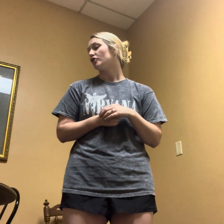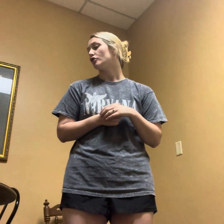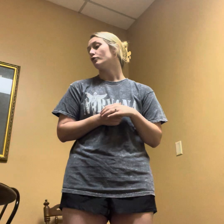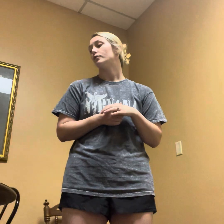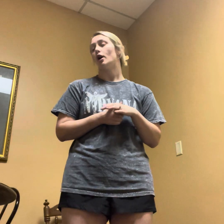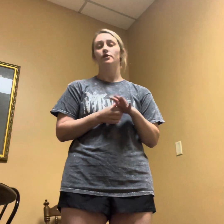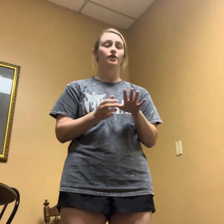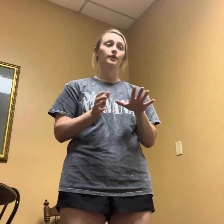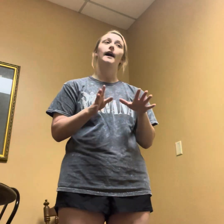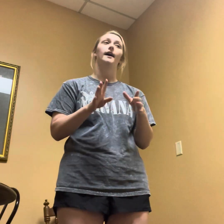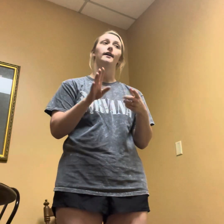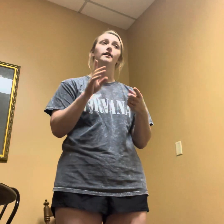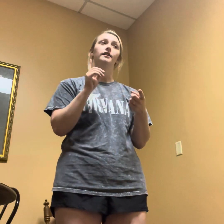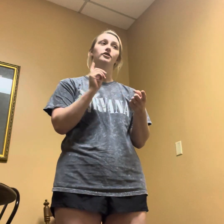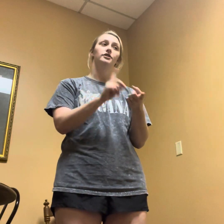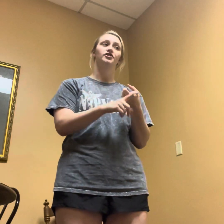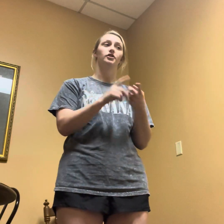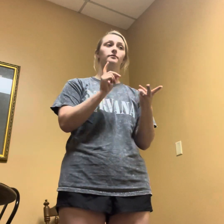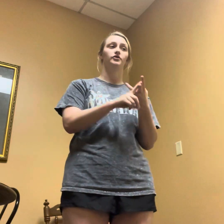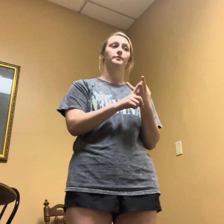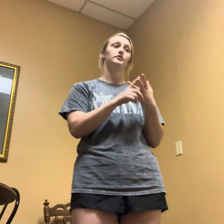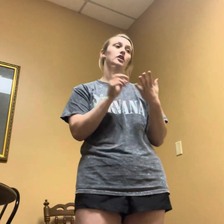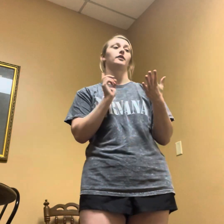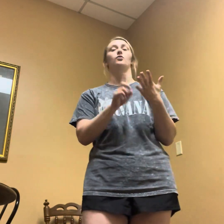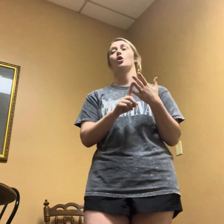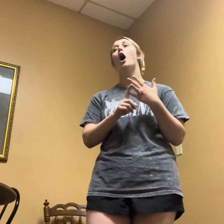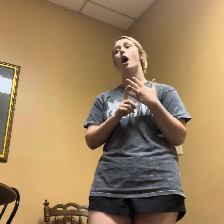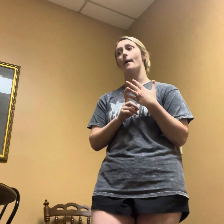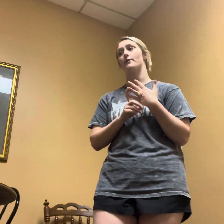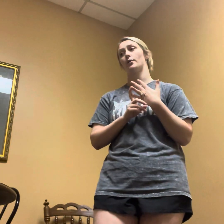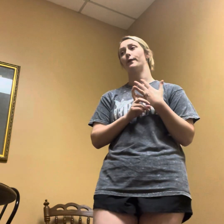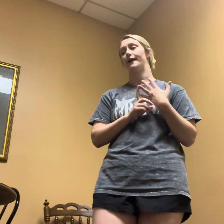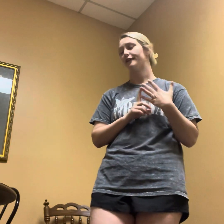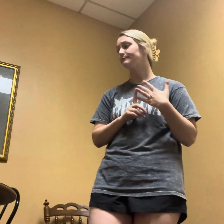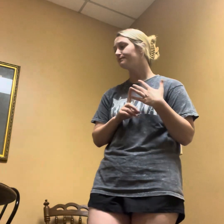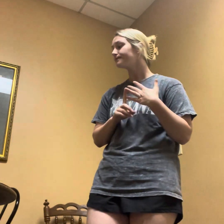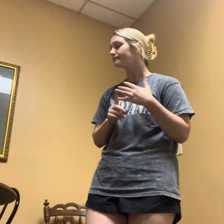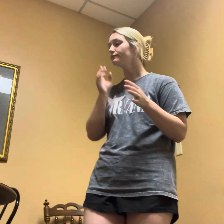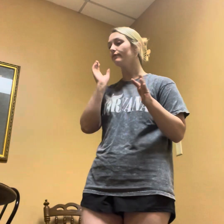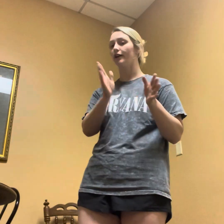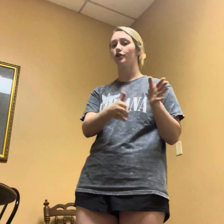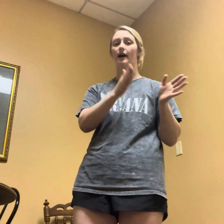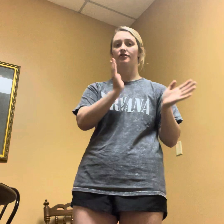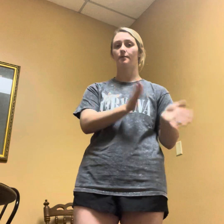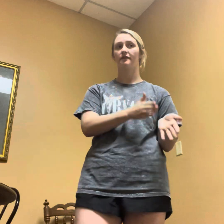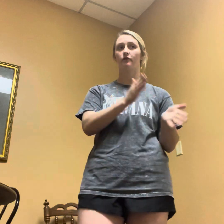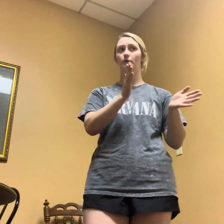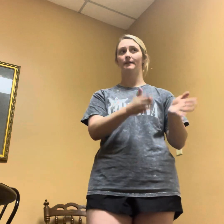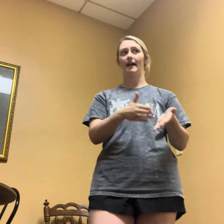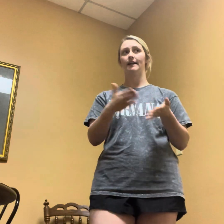you also had either a jump, jumping jack, or hop on there, and you had to perform that